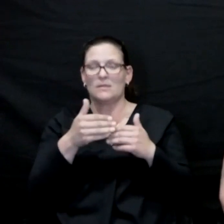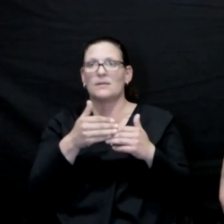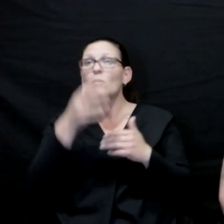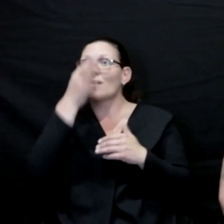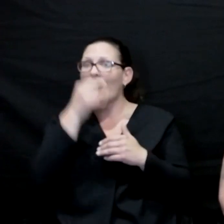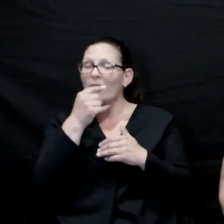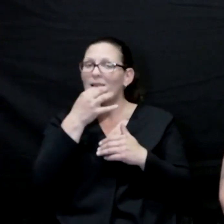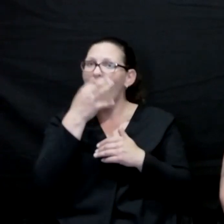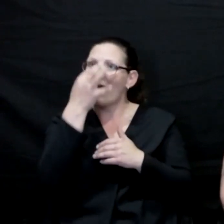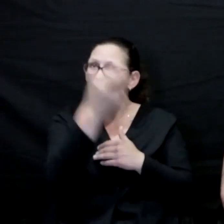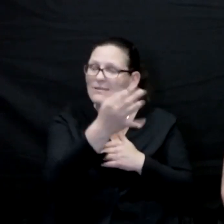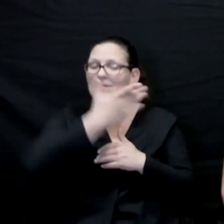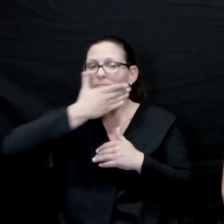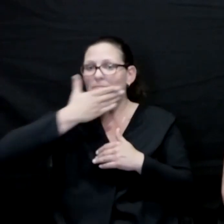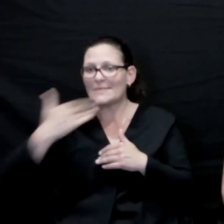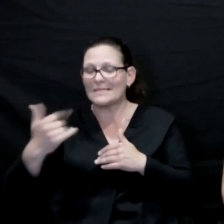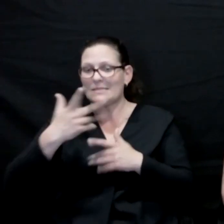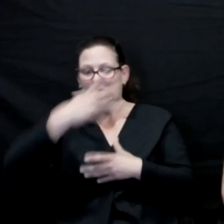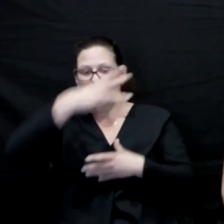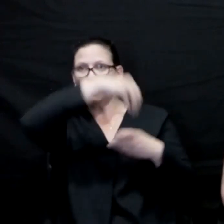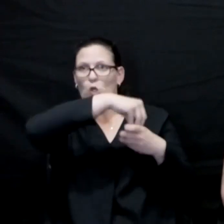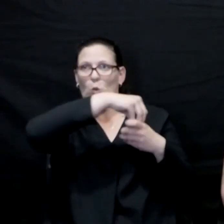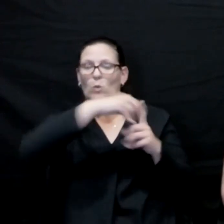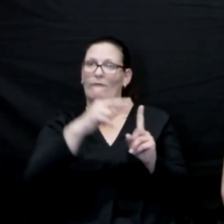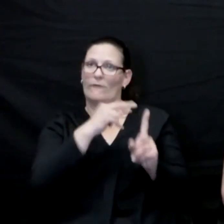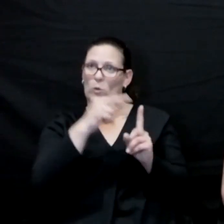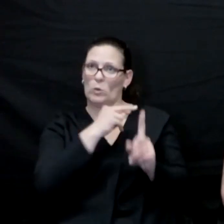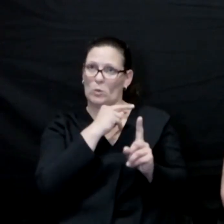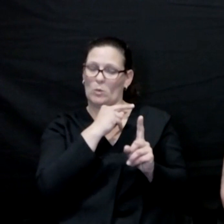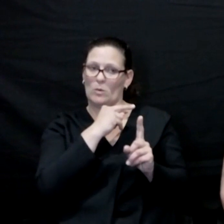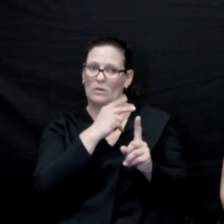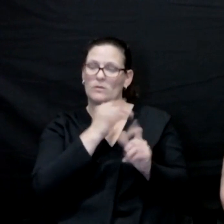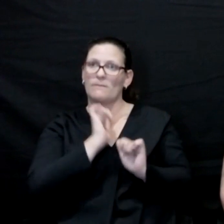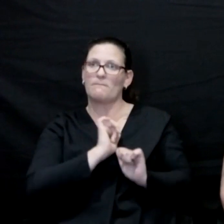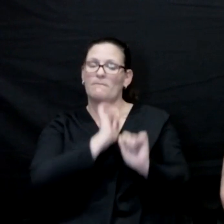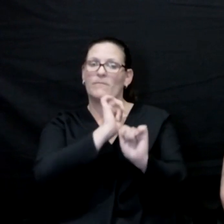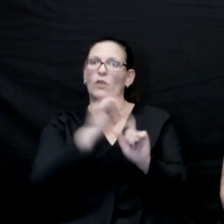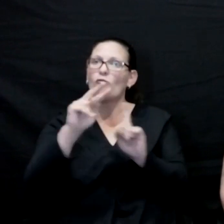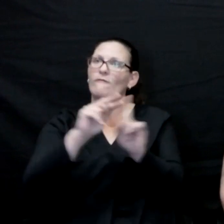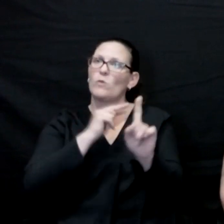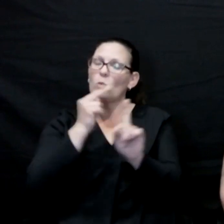internal review, which is a review of the decision.